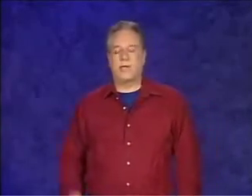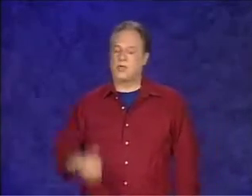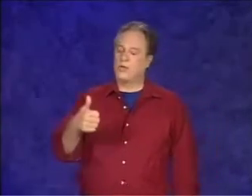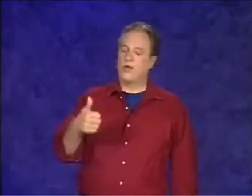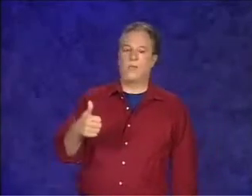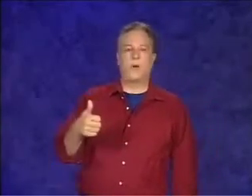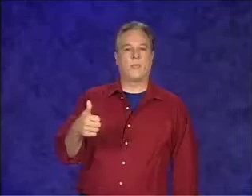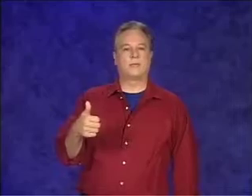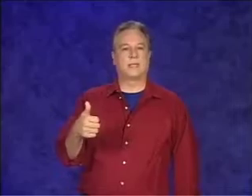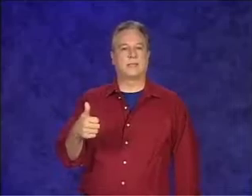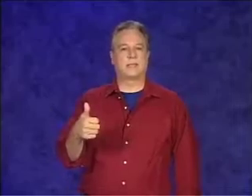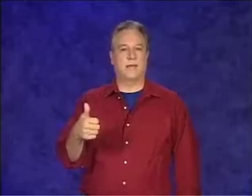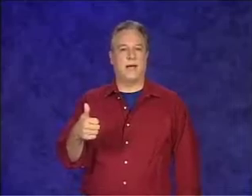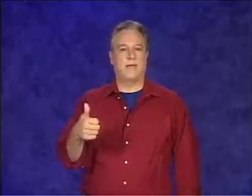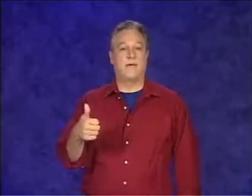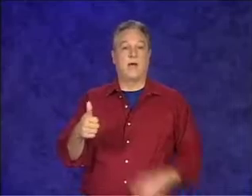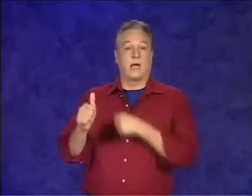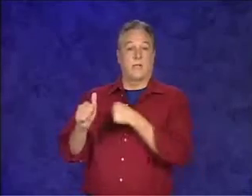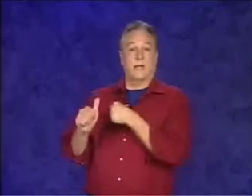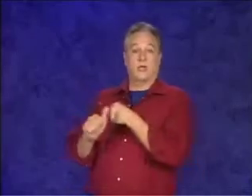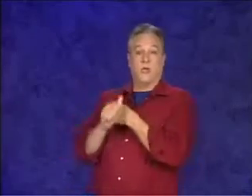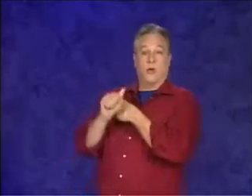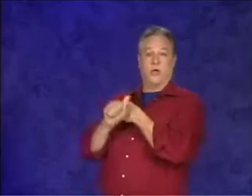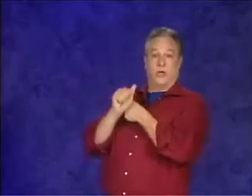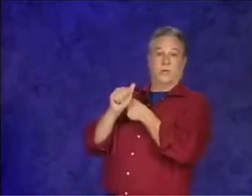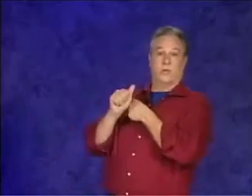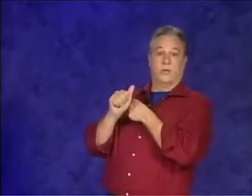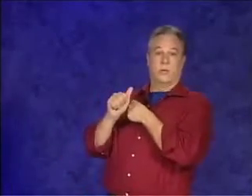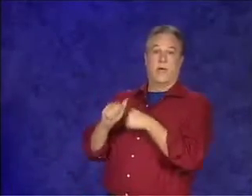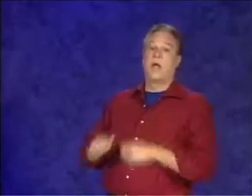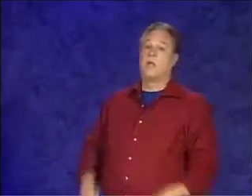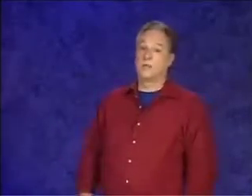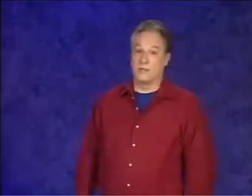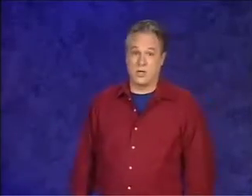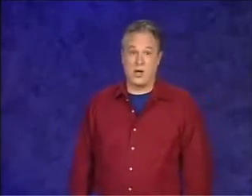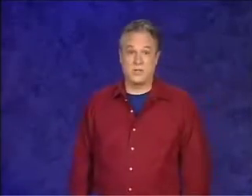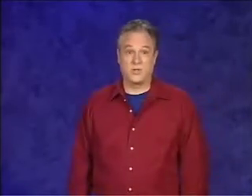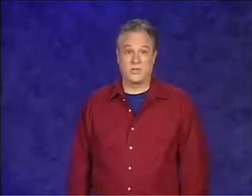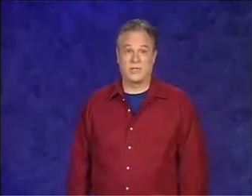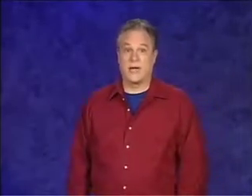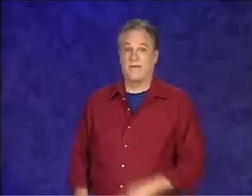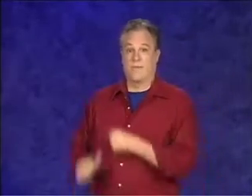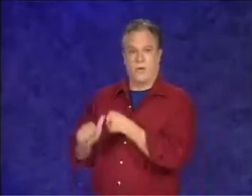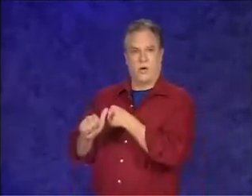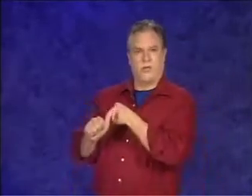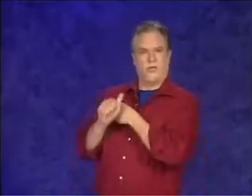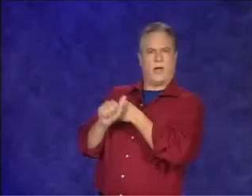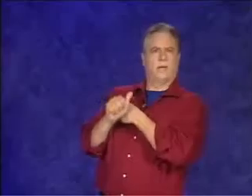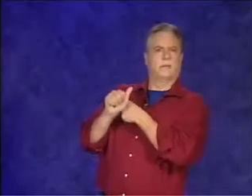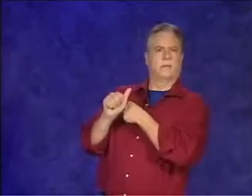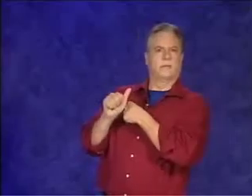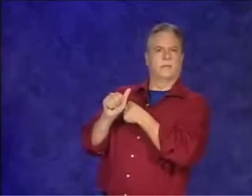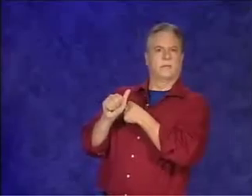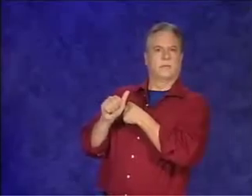your thumb represents the knife coming toward you. This is also the sign for threaten.